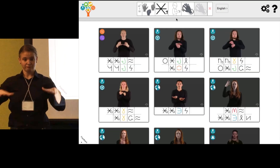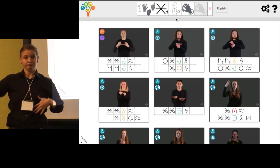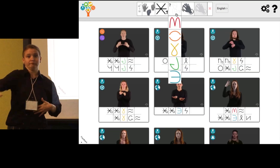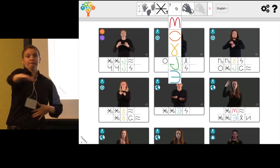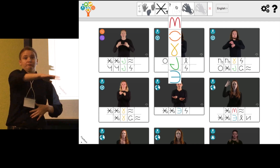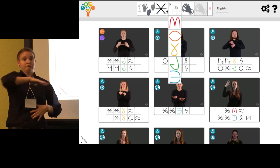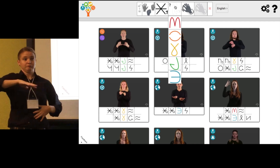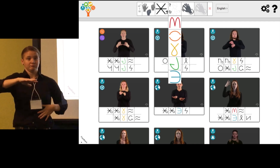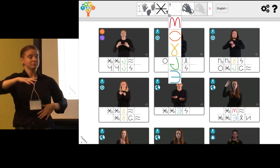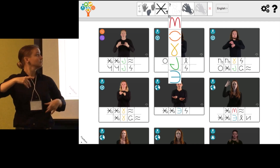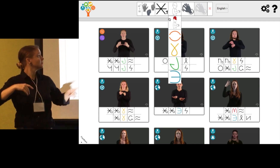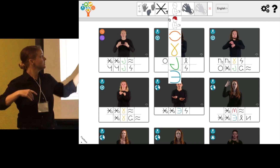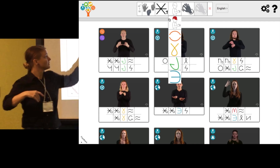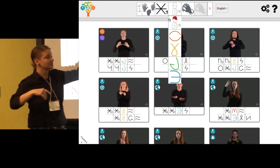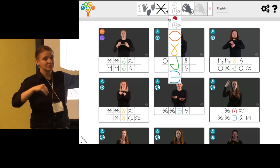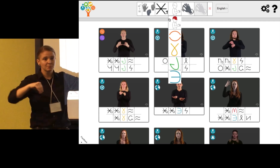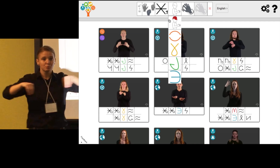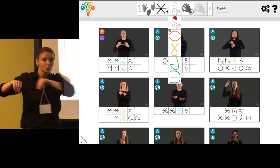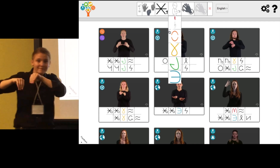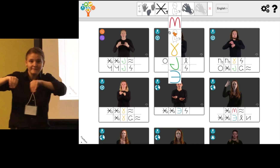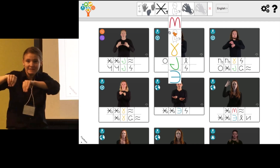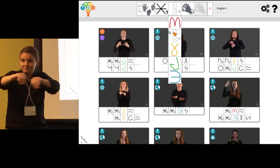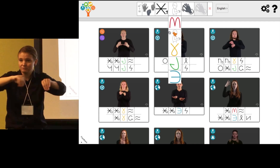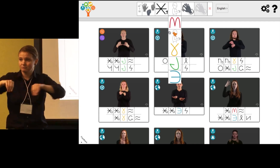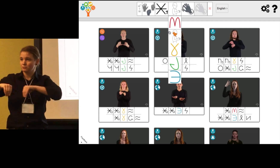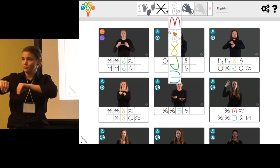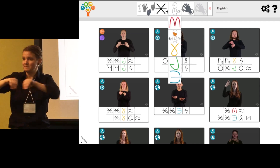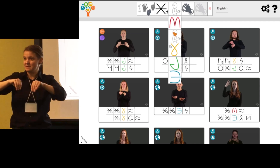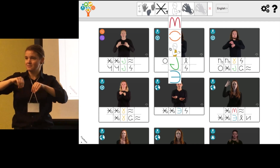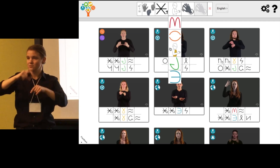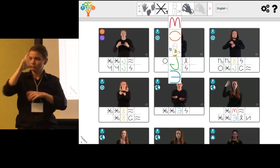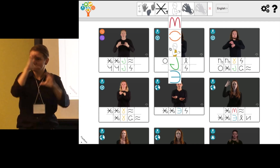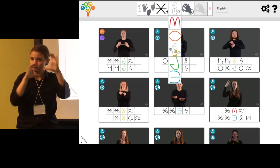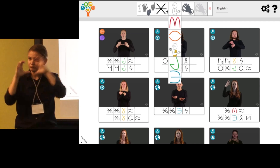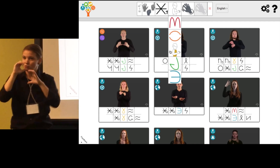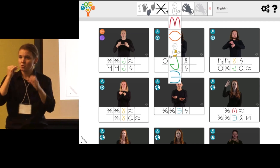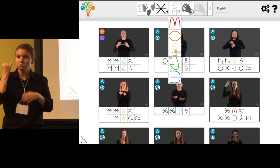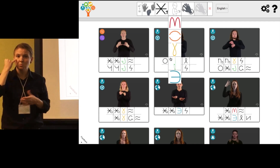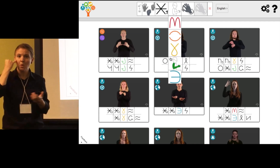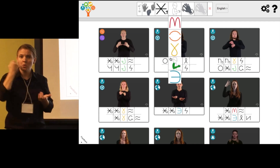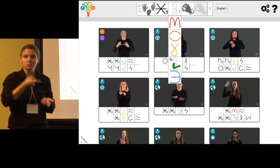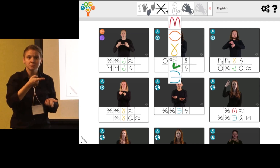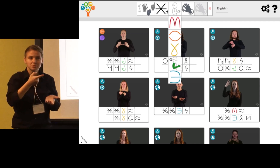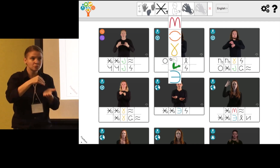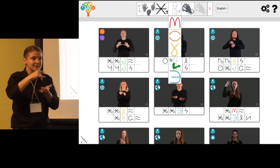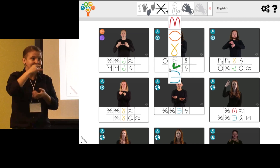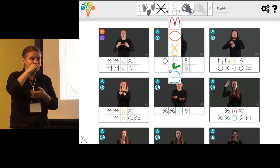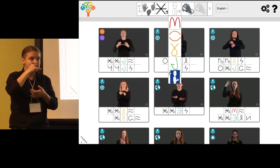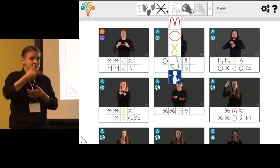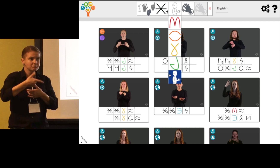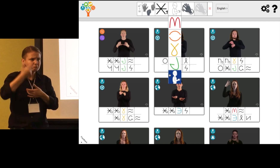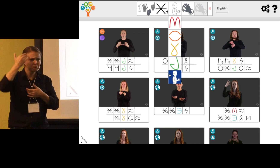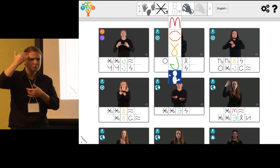icon is the location, the top of the head, the lower half, the torso, the arm, or the area in space in front of the